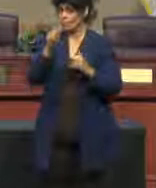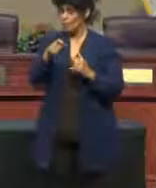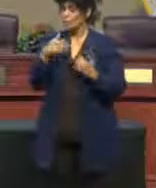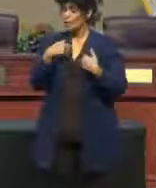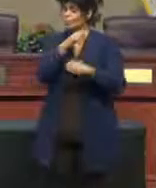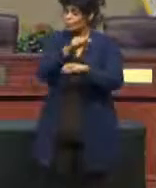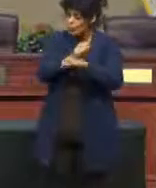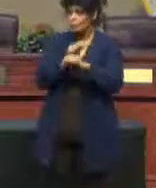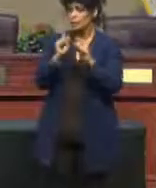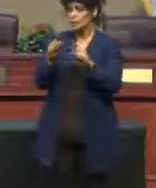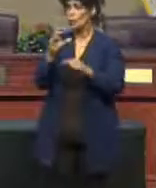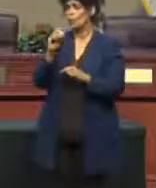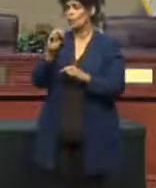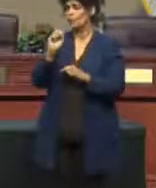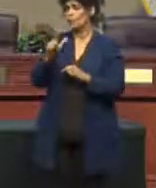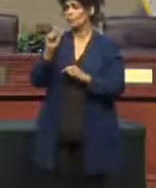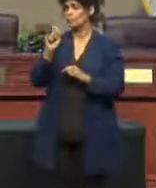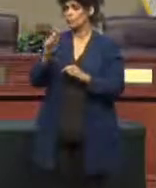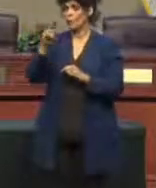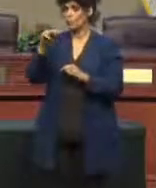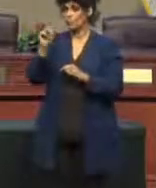website at